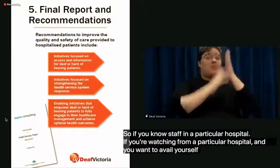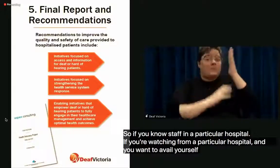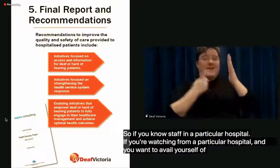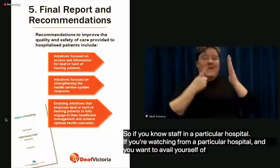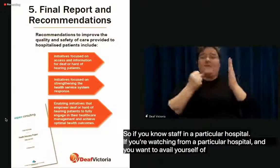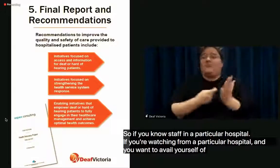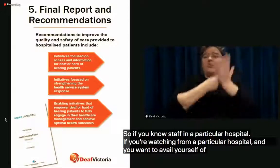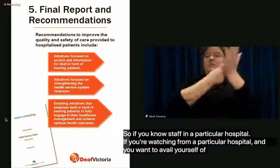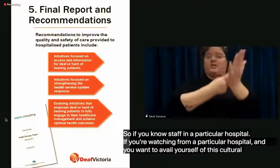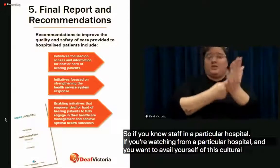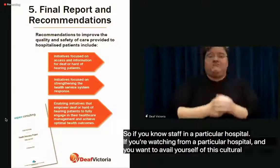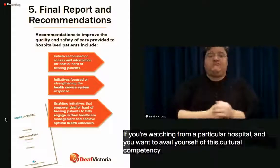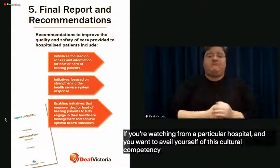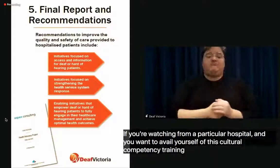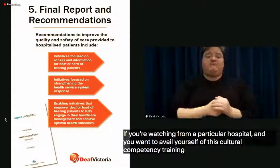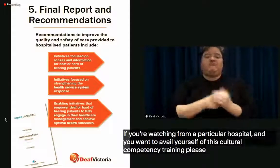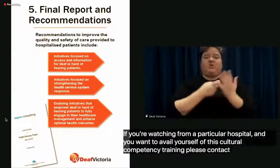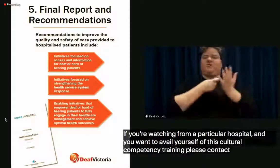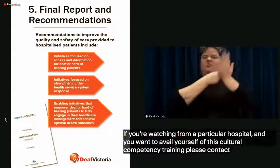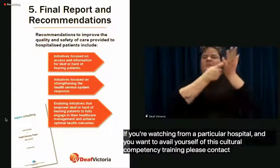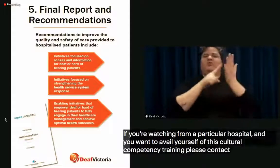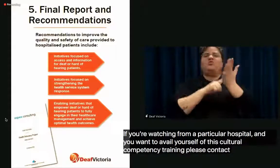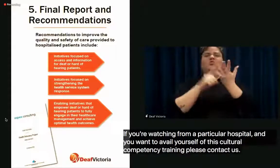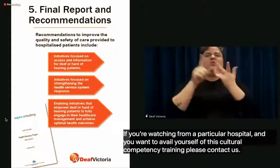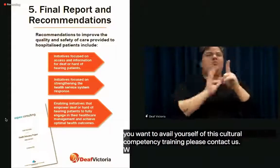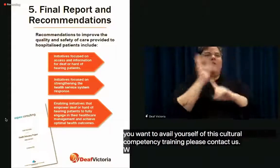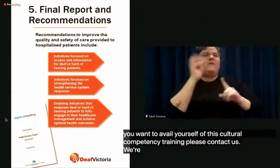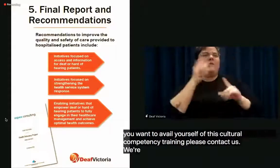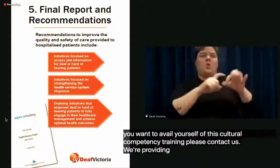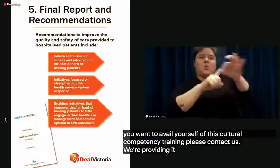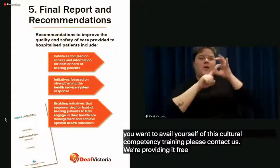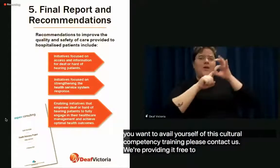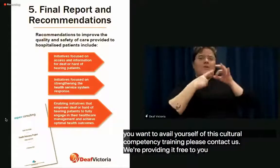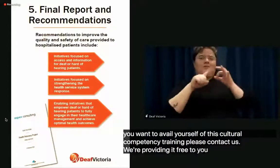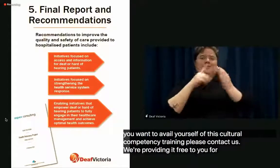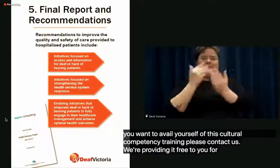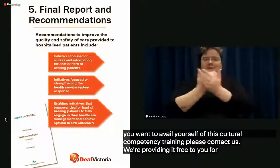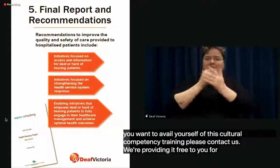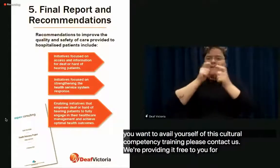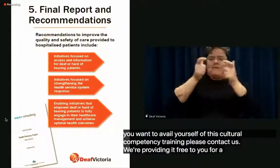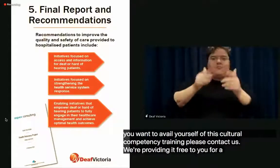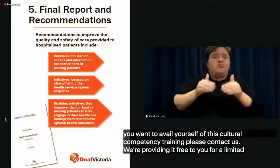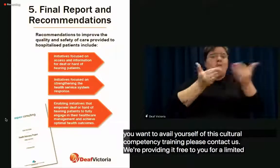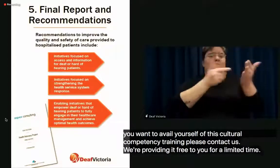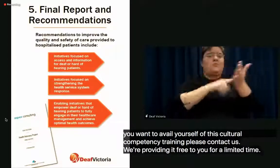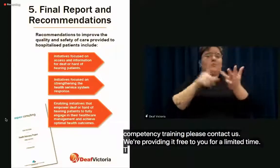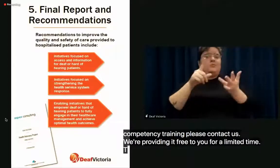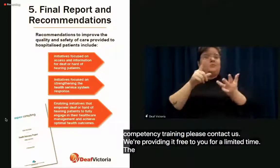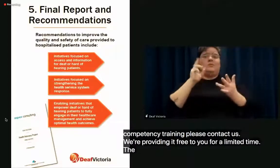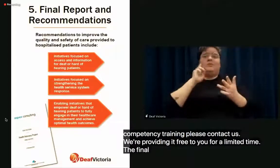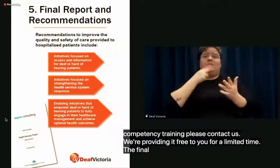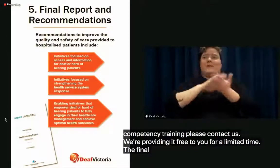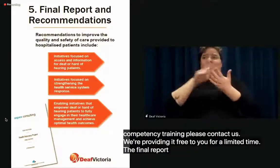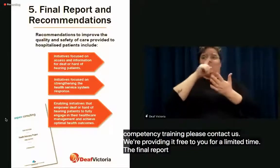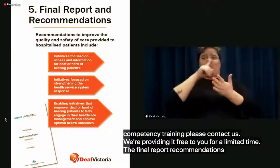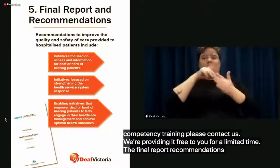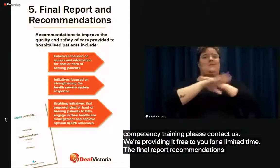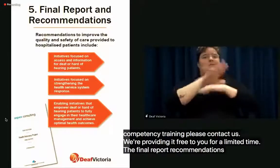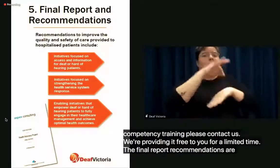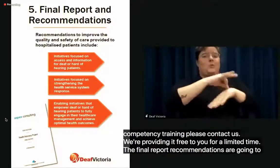limited time. Now, the final important recommendations are going to be looking at improving the quality of safe healthcare provided to